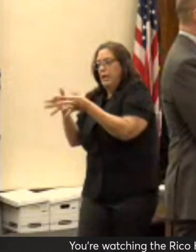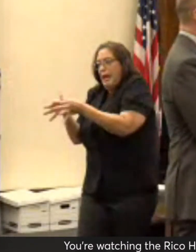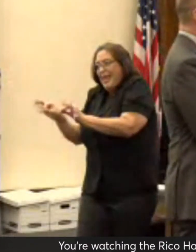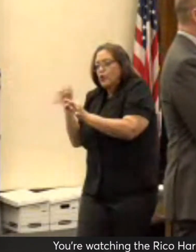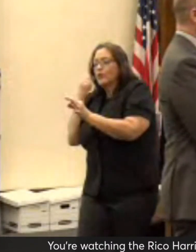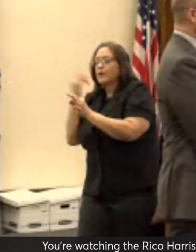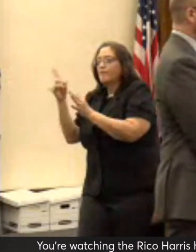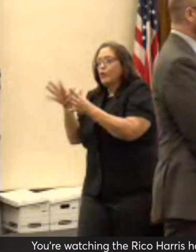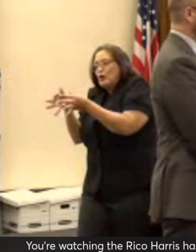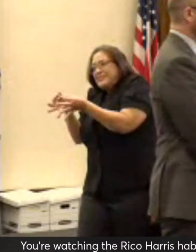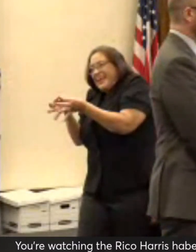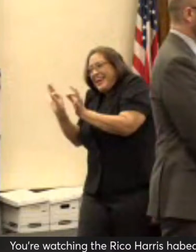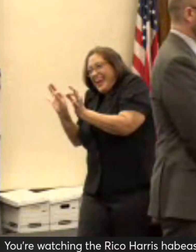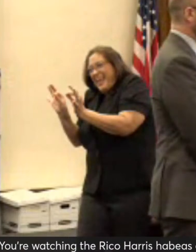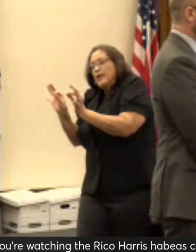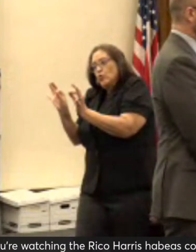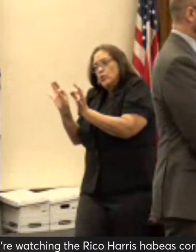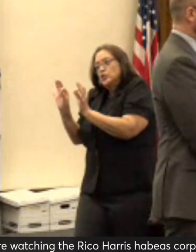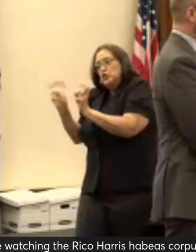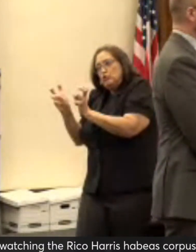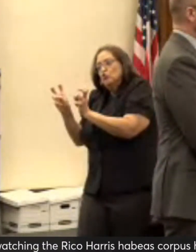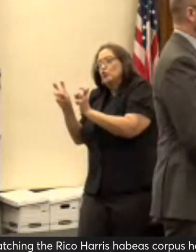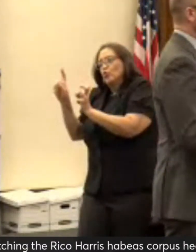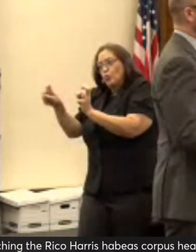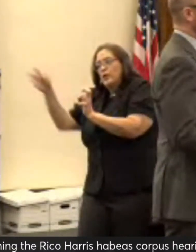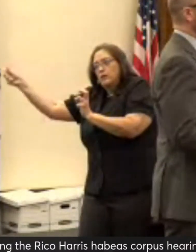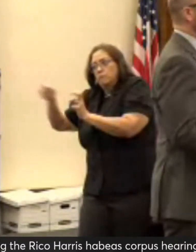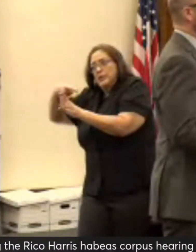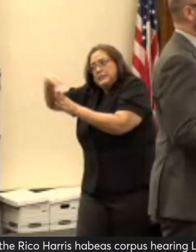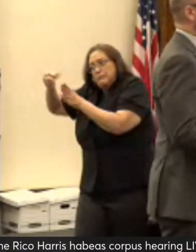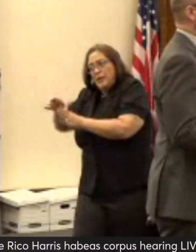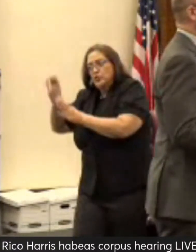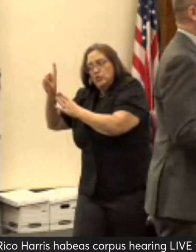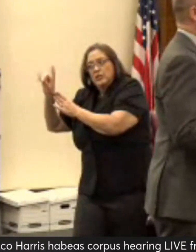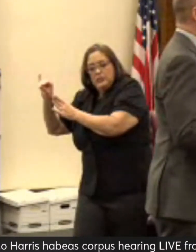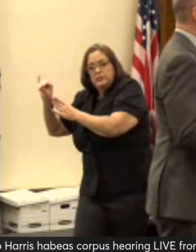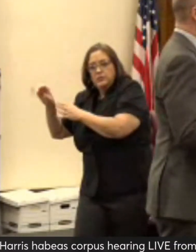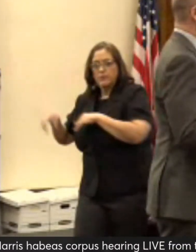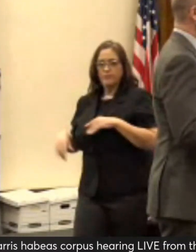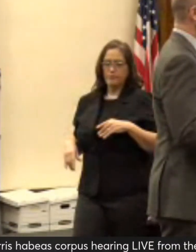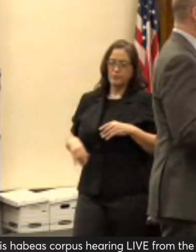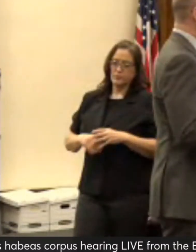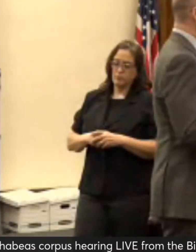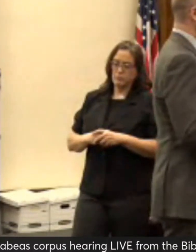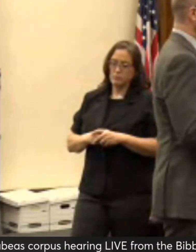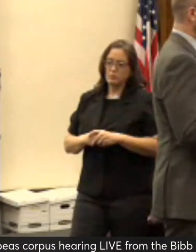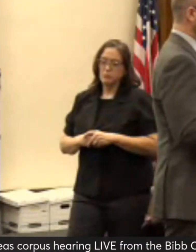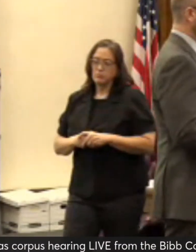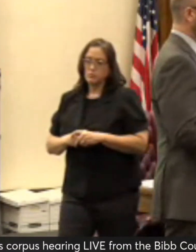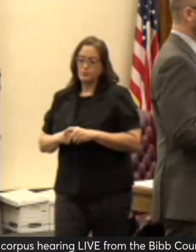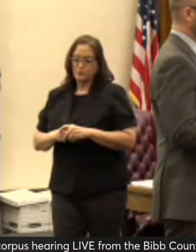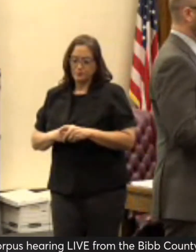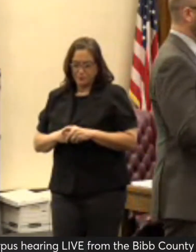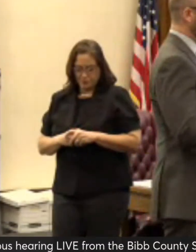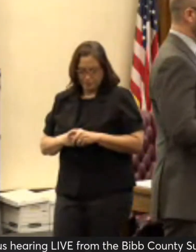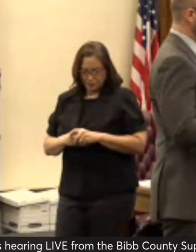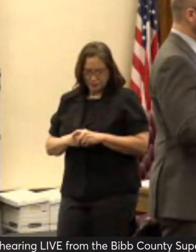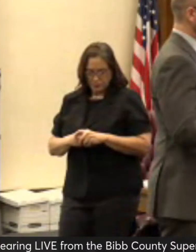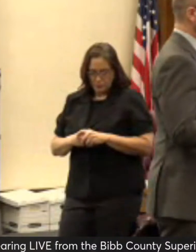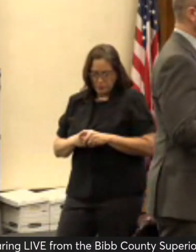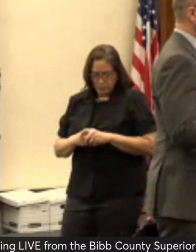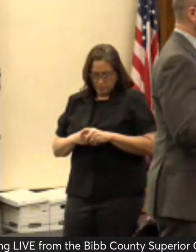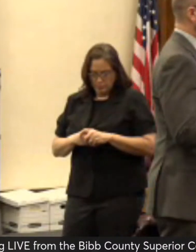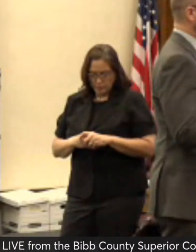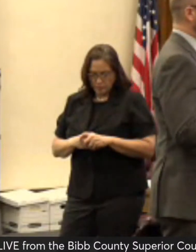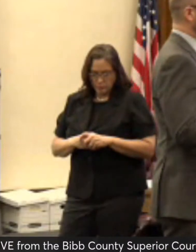a specialist brought in for someone, and that does happen. And is it your practice to have an